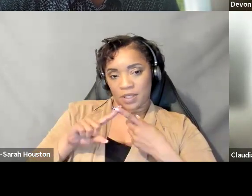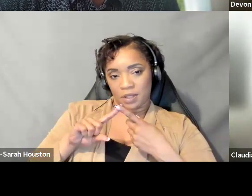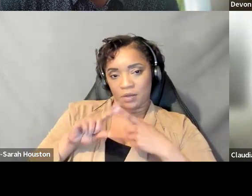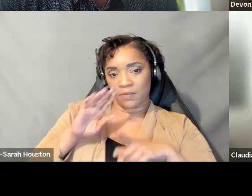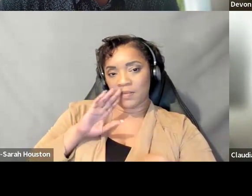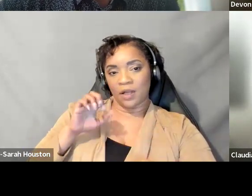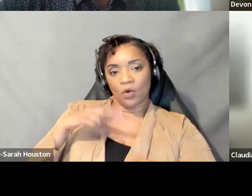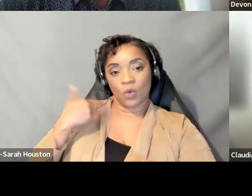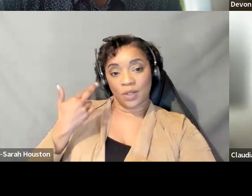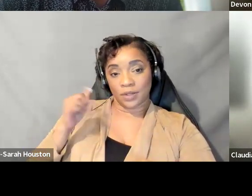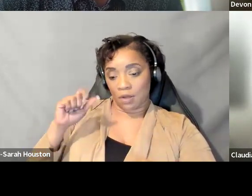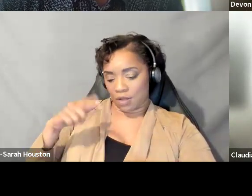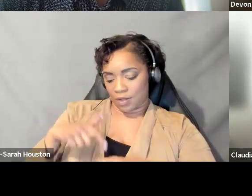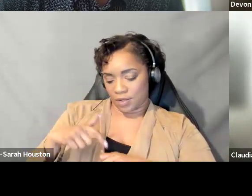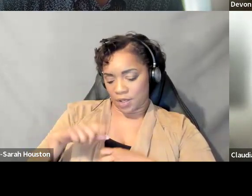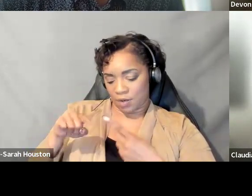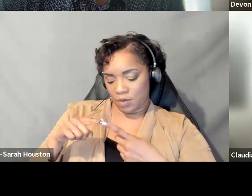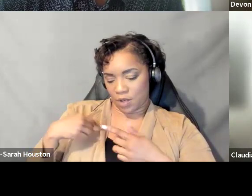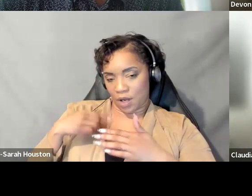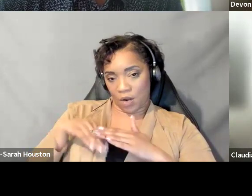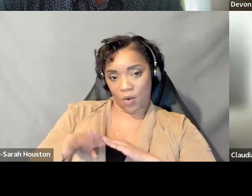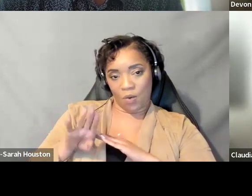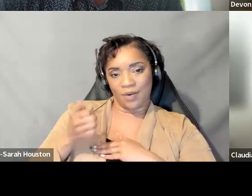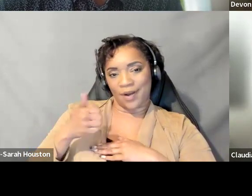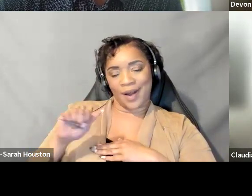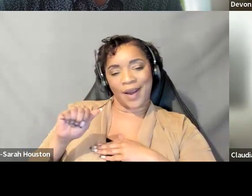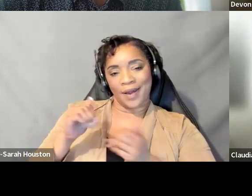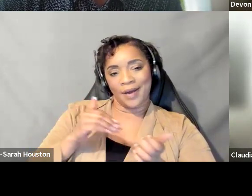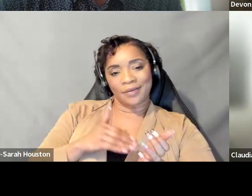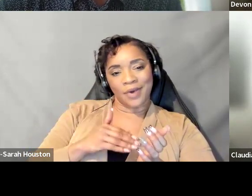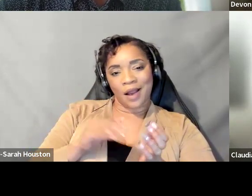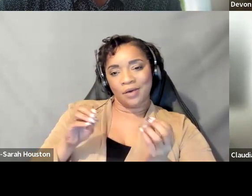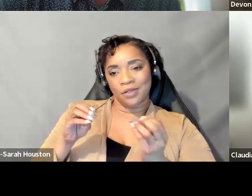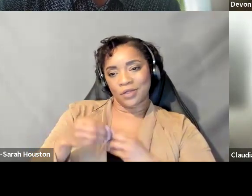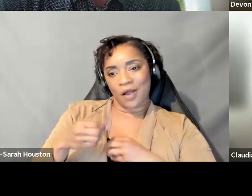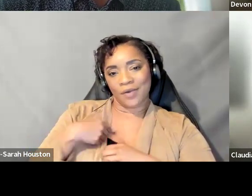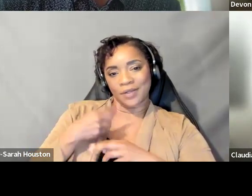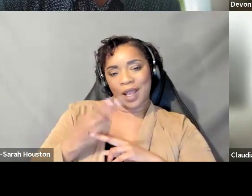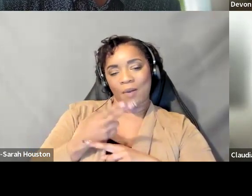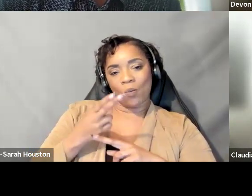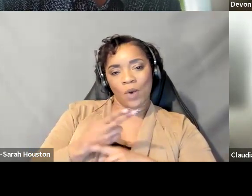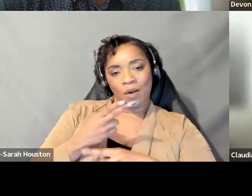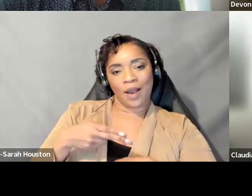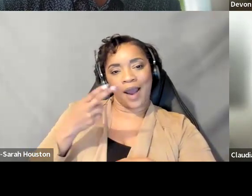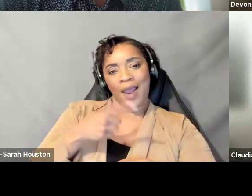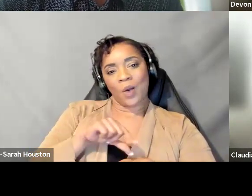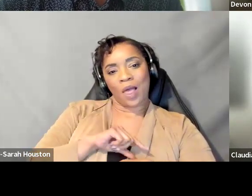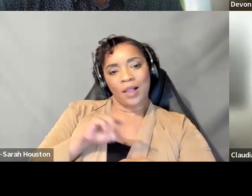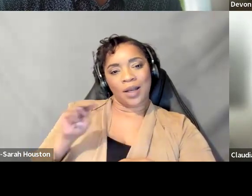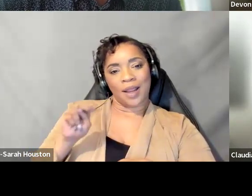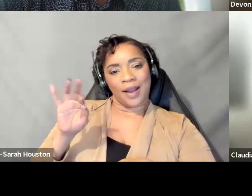times. I mean, whenever I go into a healthcare facility, I'm wearing a high quality N95 and recommend doing